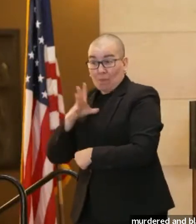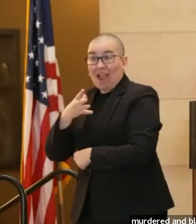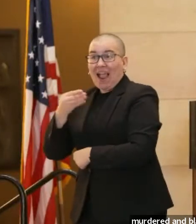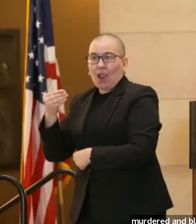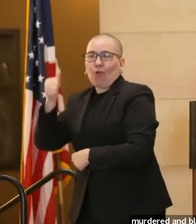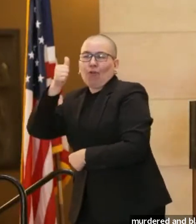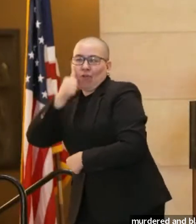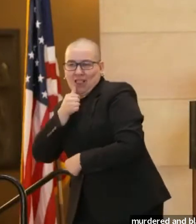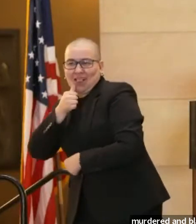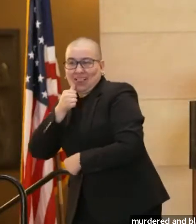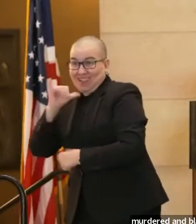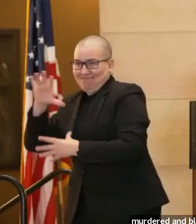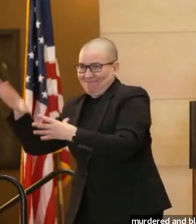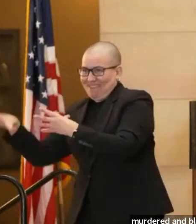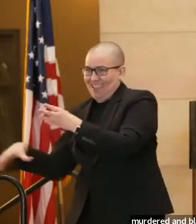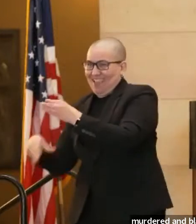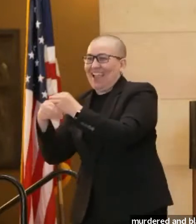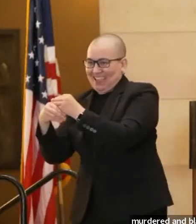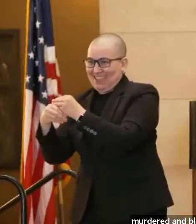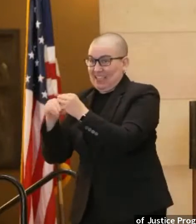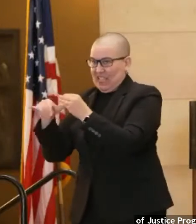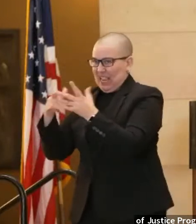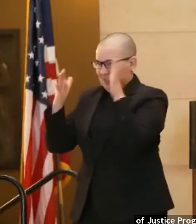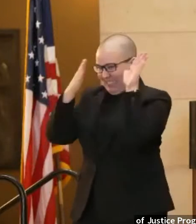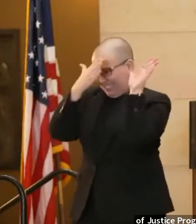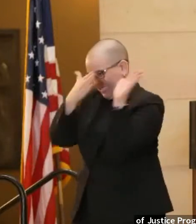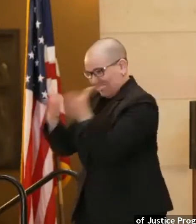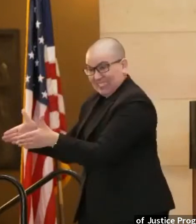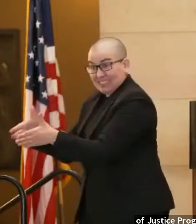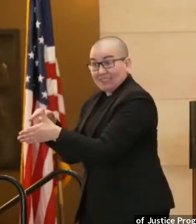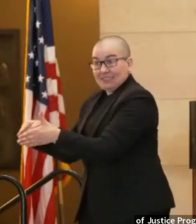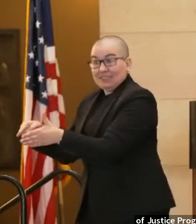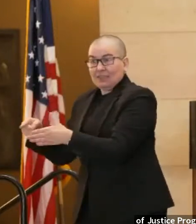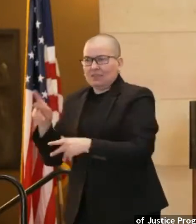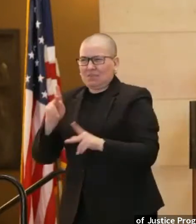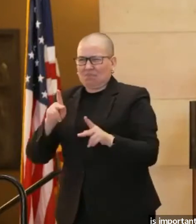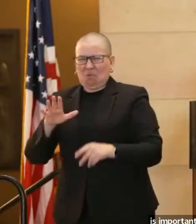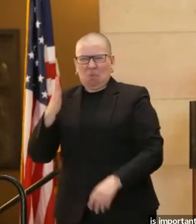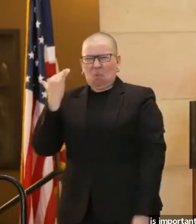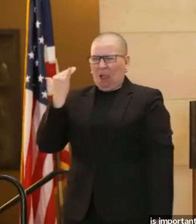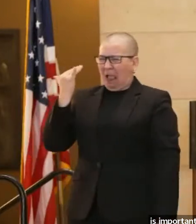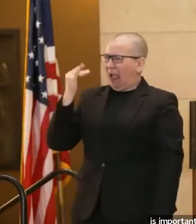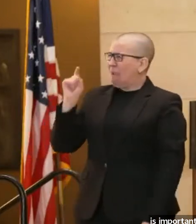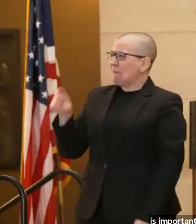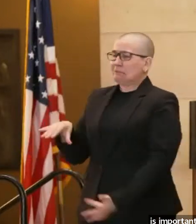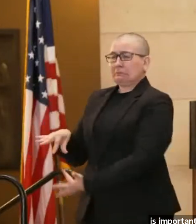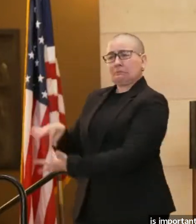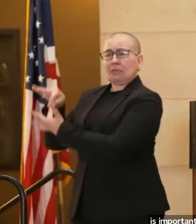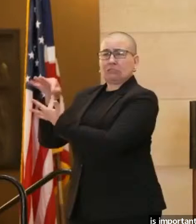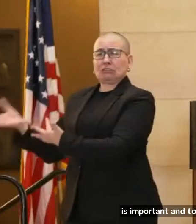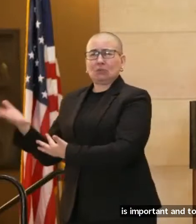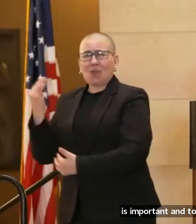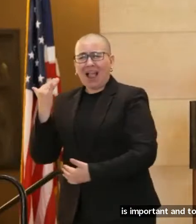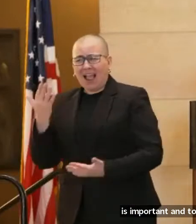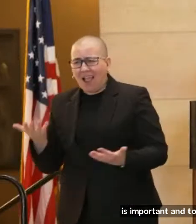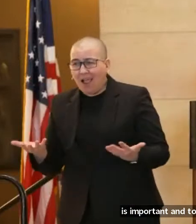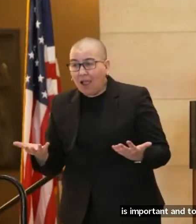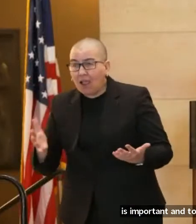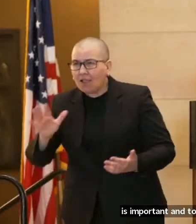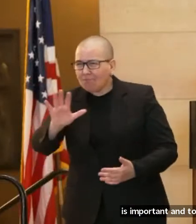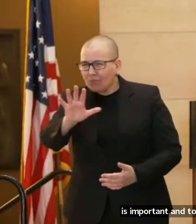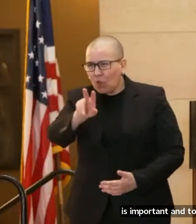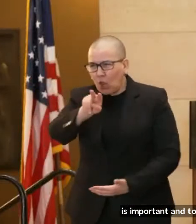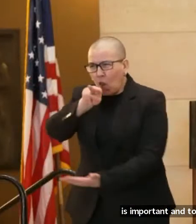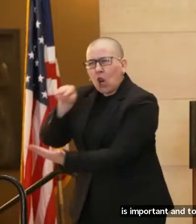it is important. And to folks who say, why do you need a special office? If you look at the data, you